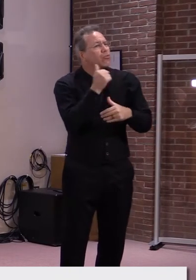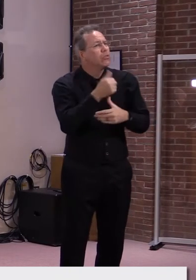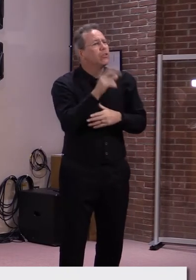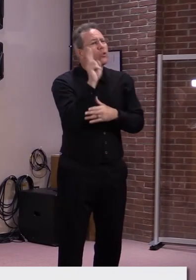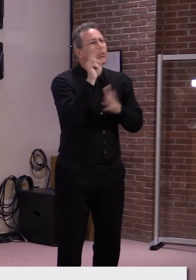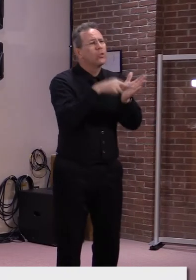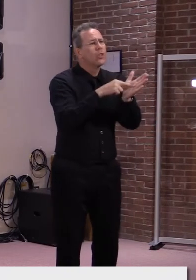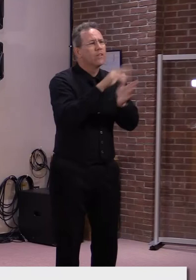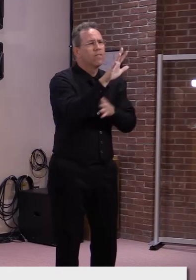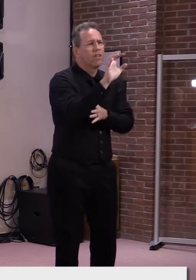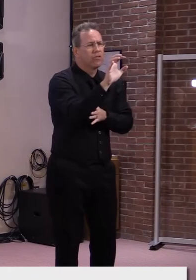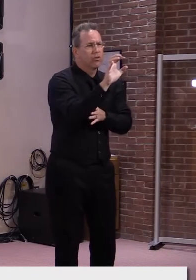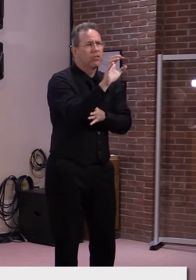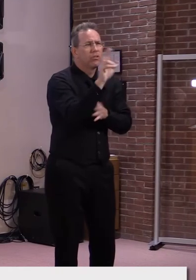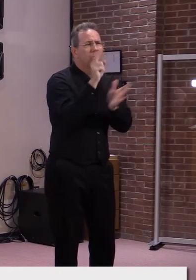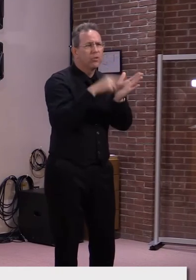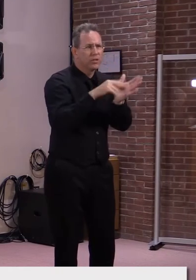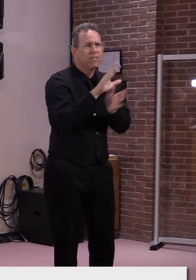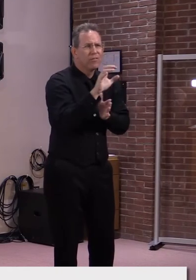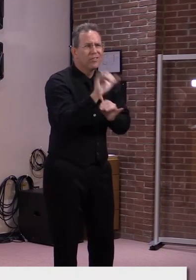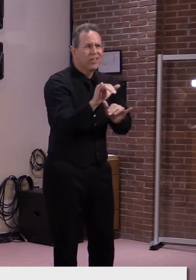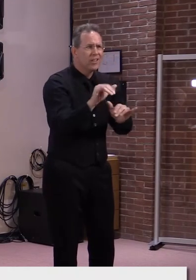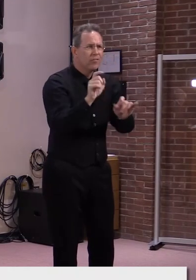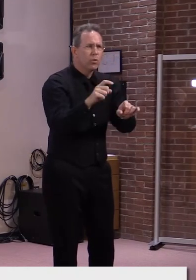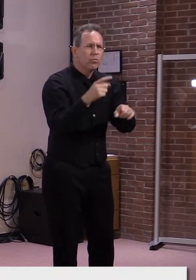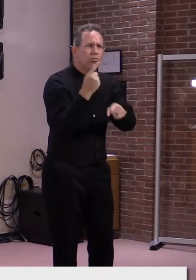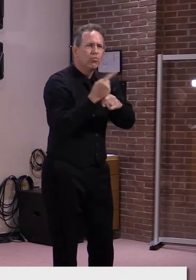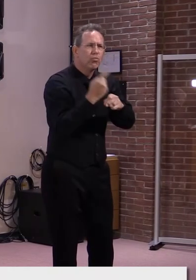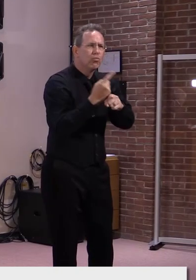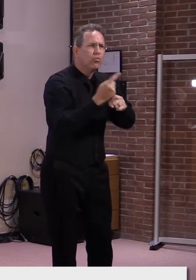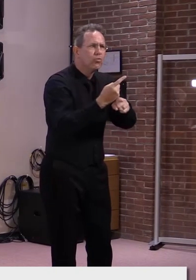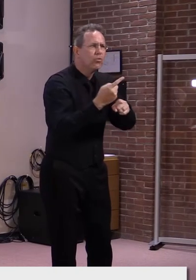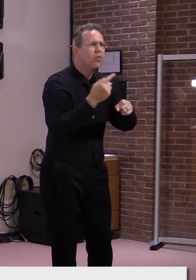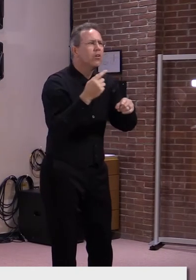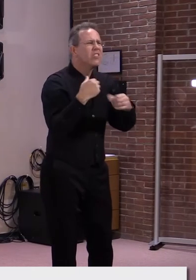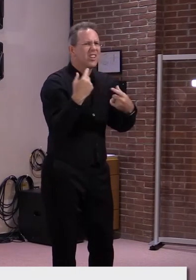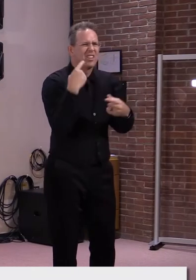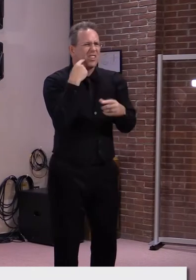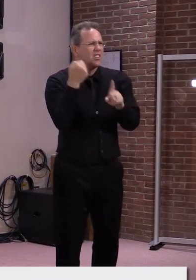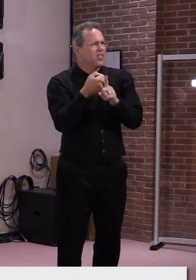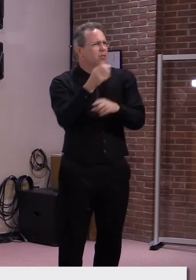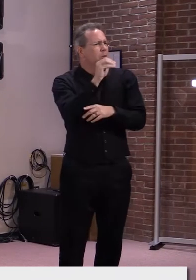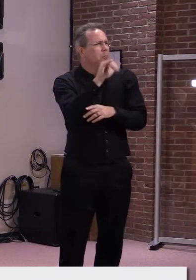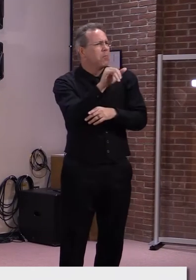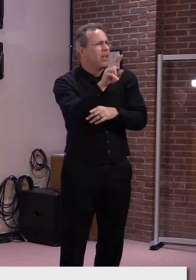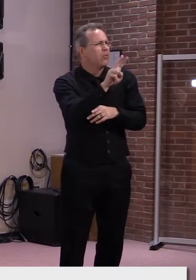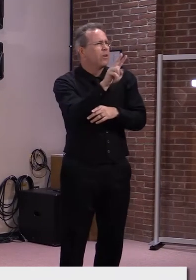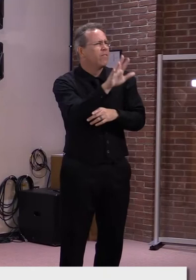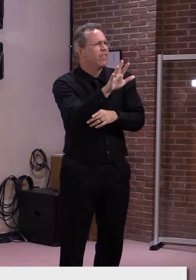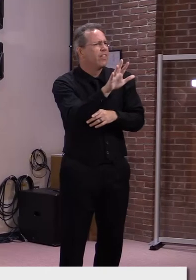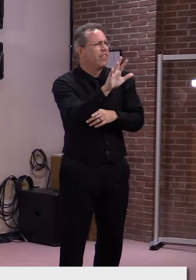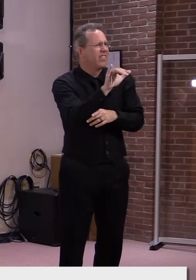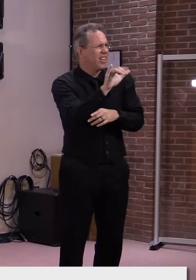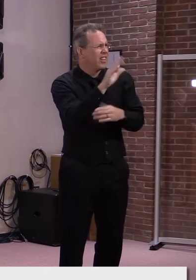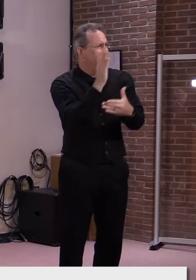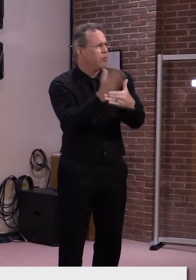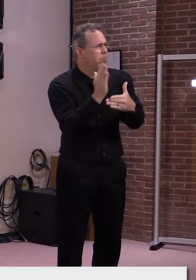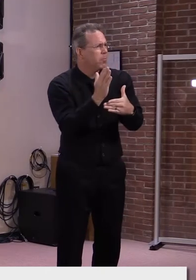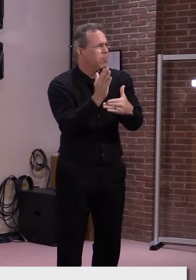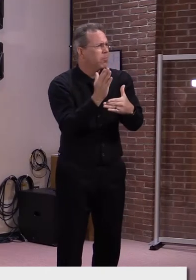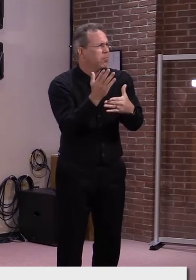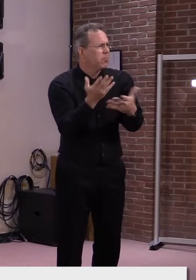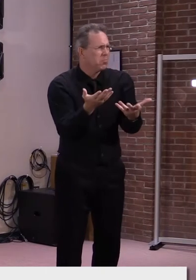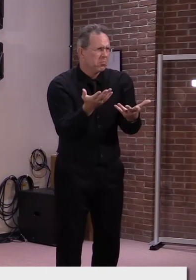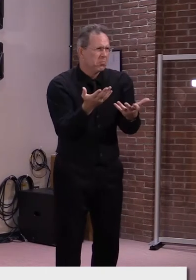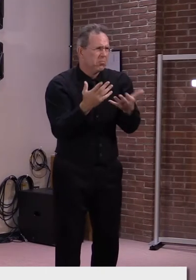2,500 Vermonters until the week of 5/25. That would have put us on pace to reopen on or before